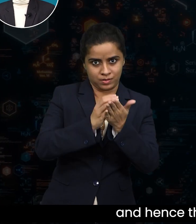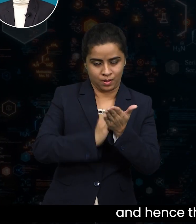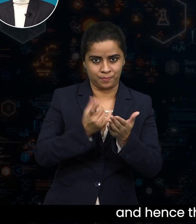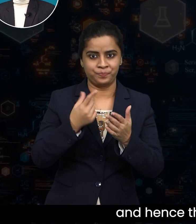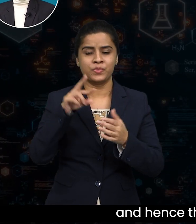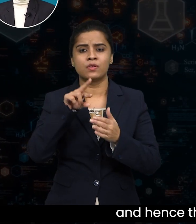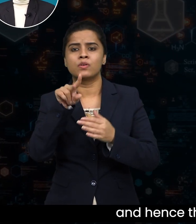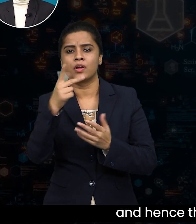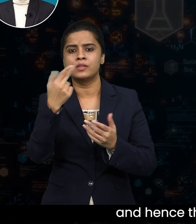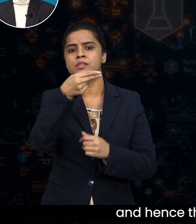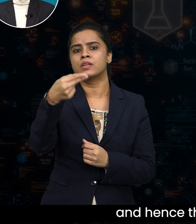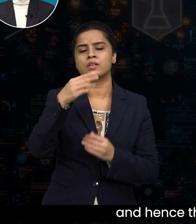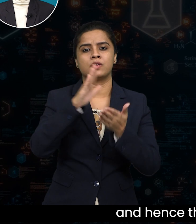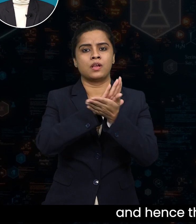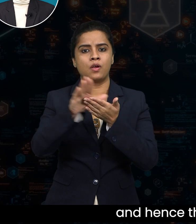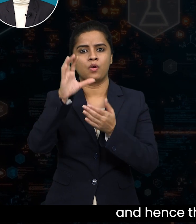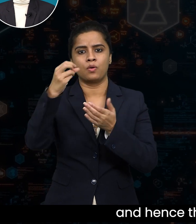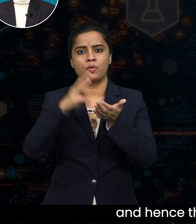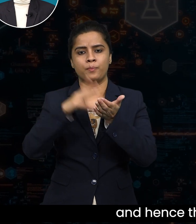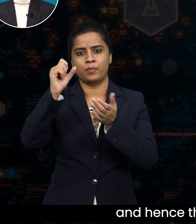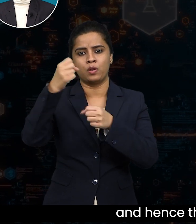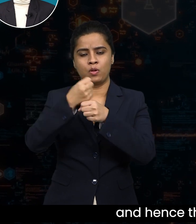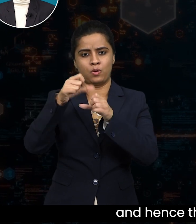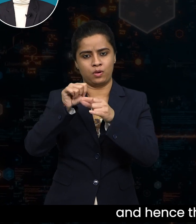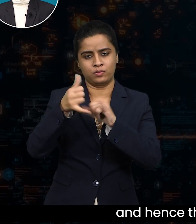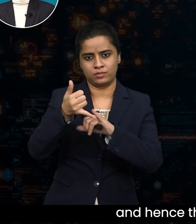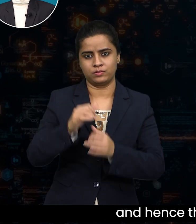hence they are called homologues.